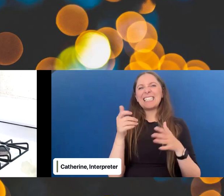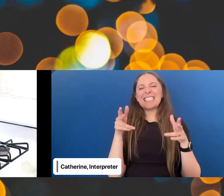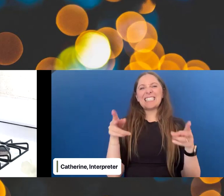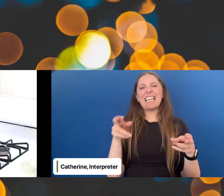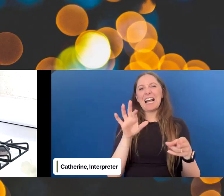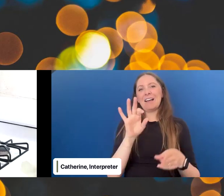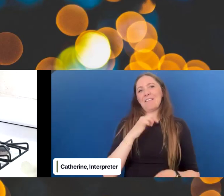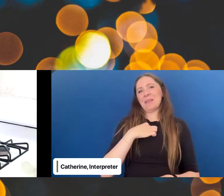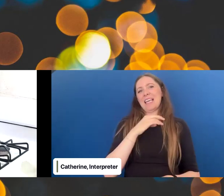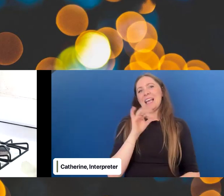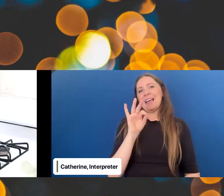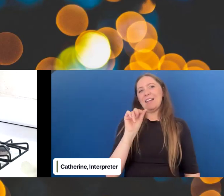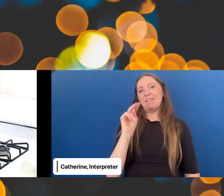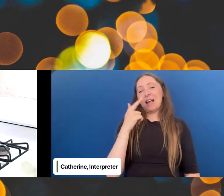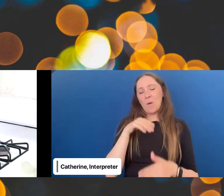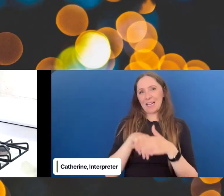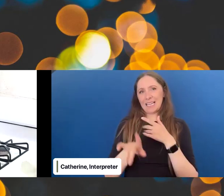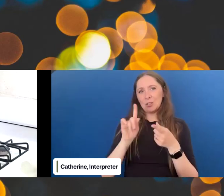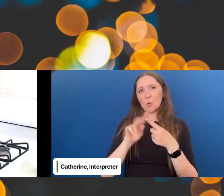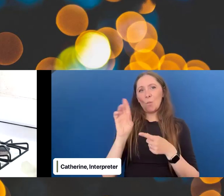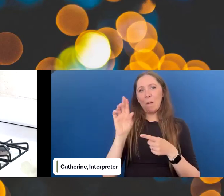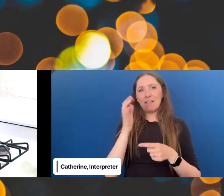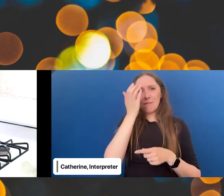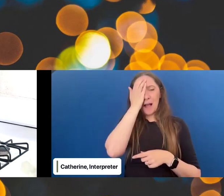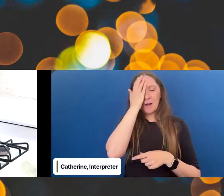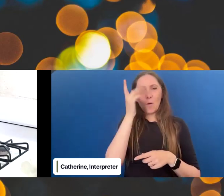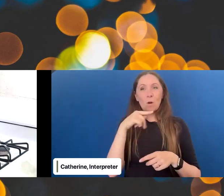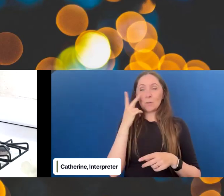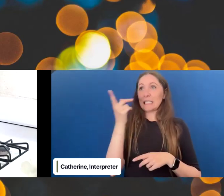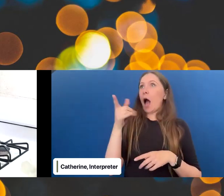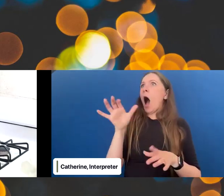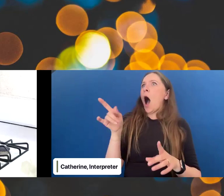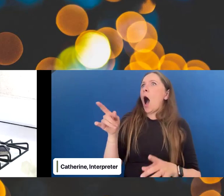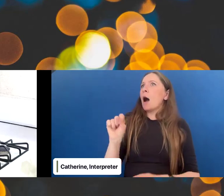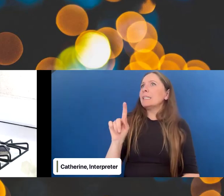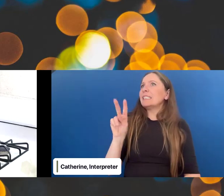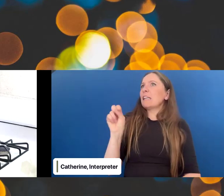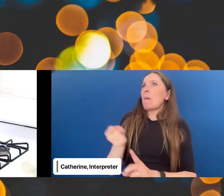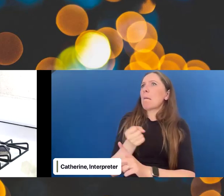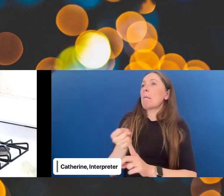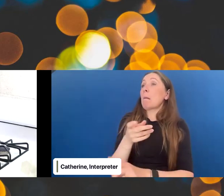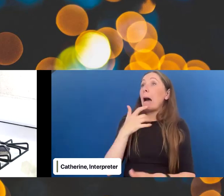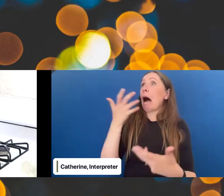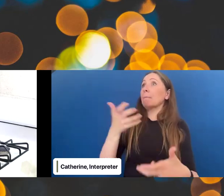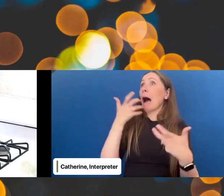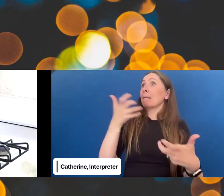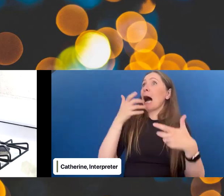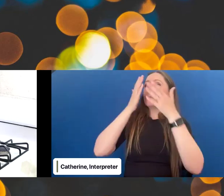Fang walking into the Republic of Pirates and screaming once we see Steed's ass getting whipped by Zhang. But yeah, that face